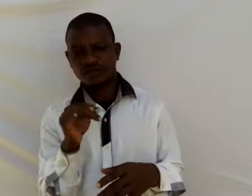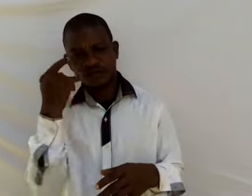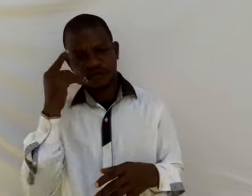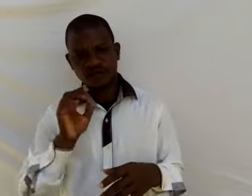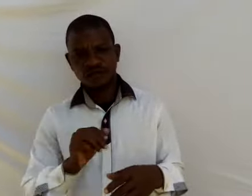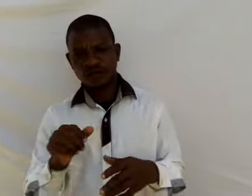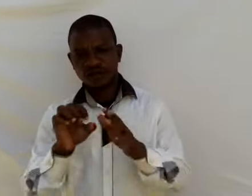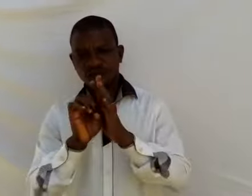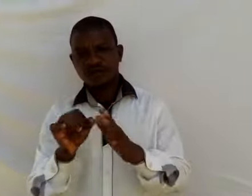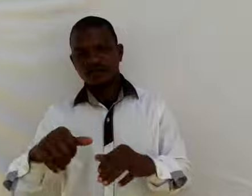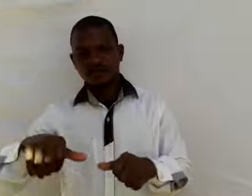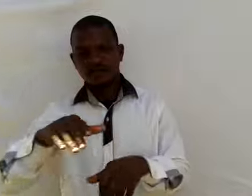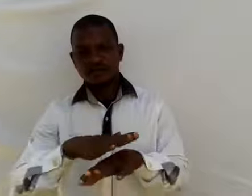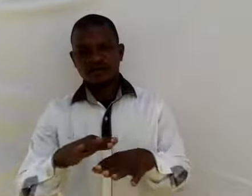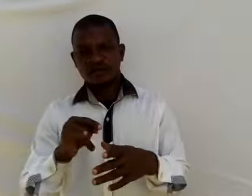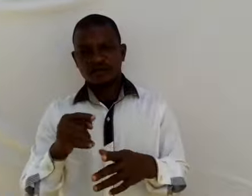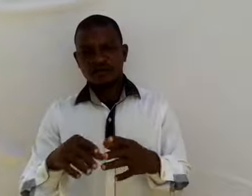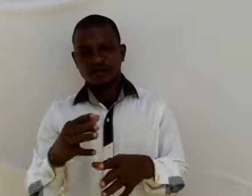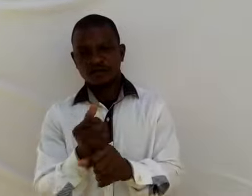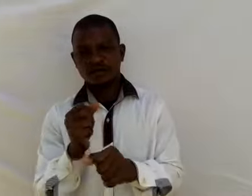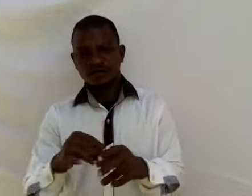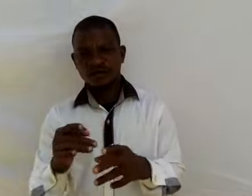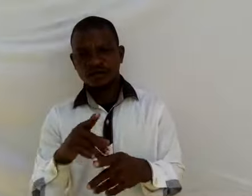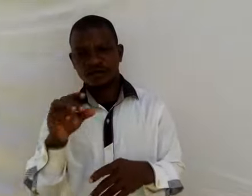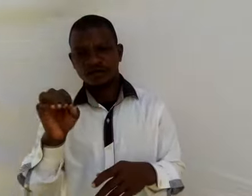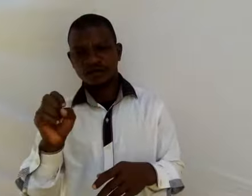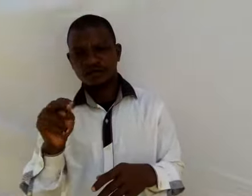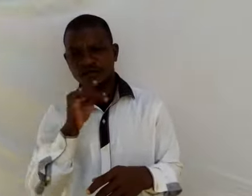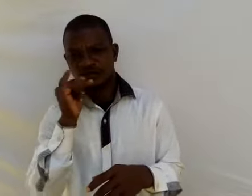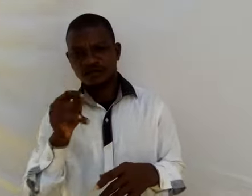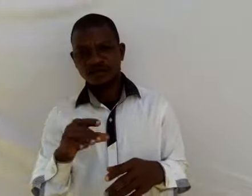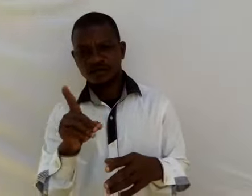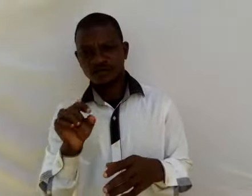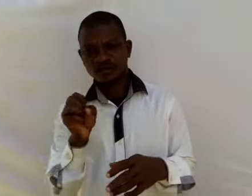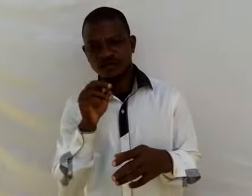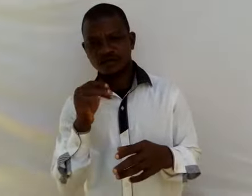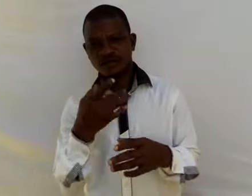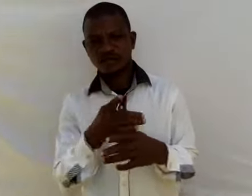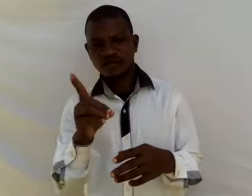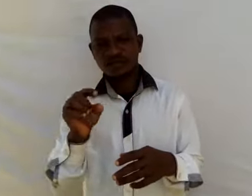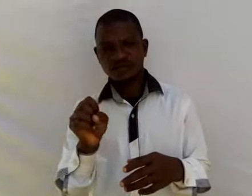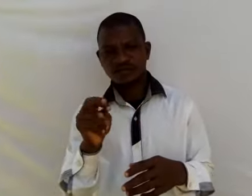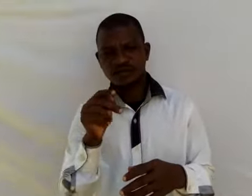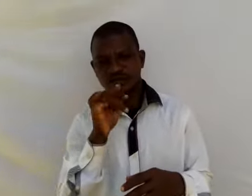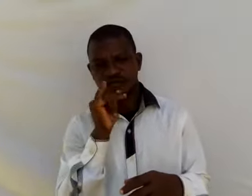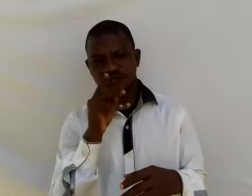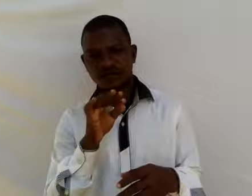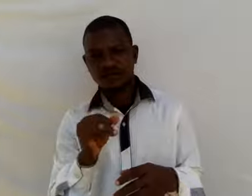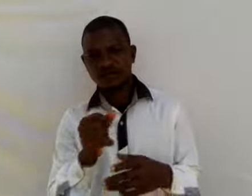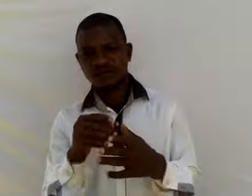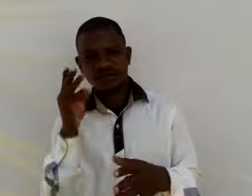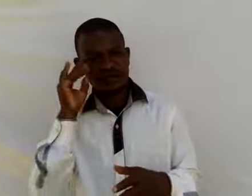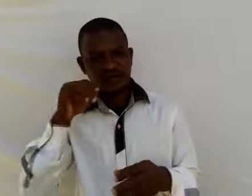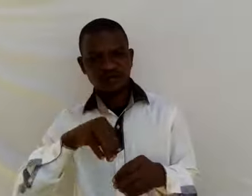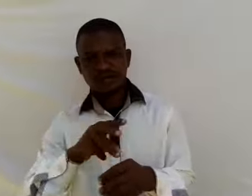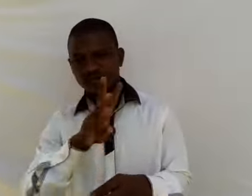above contains a quarter of the duckweeds, the density of duckweeds in the western half will